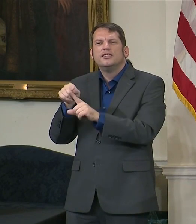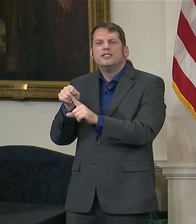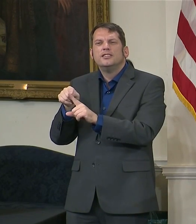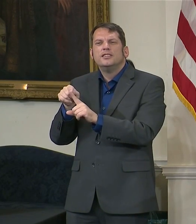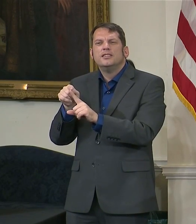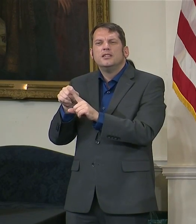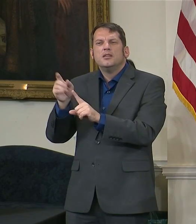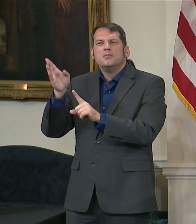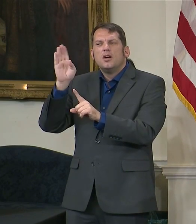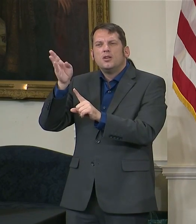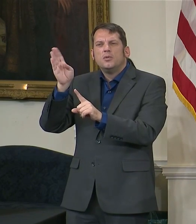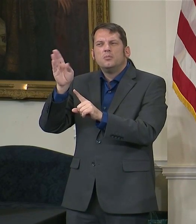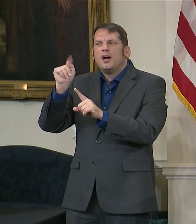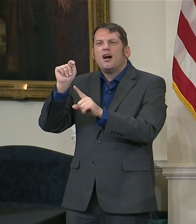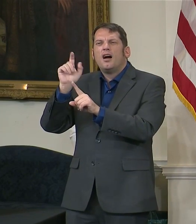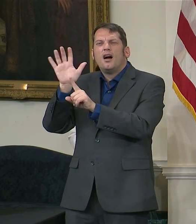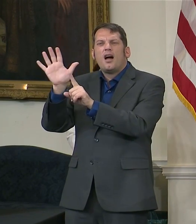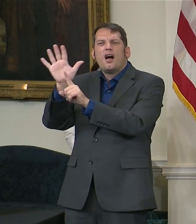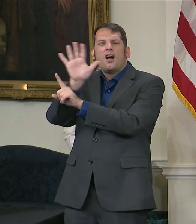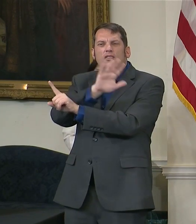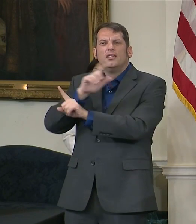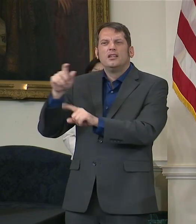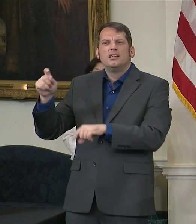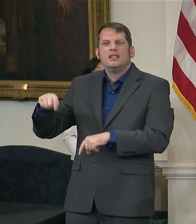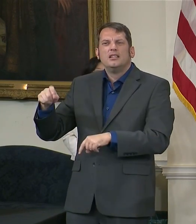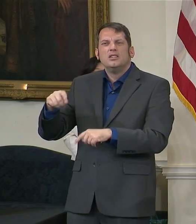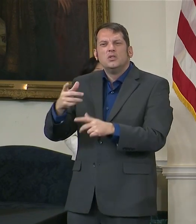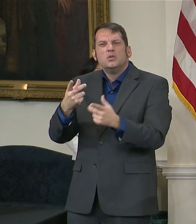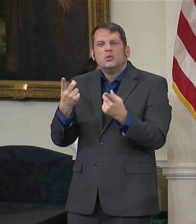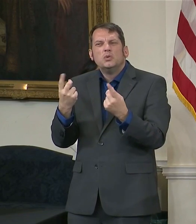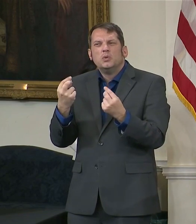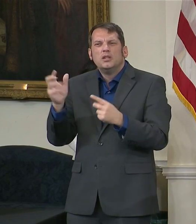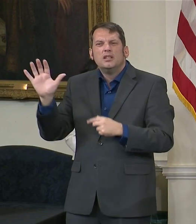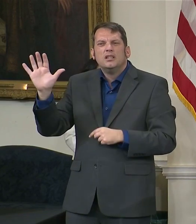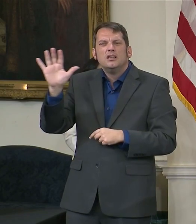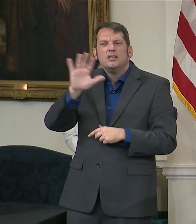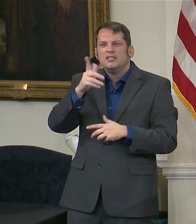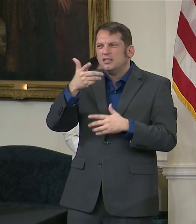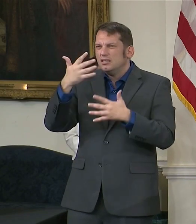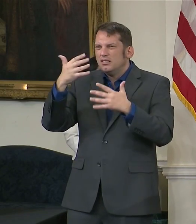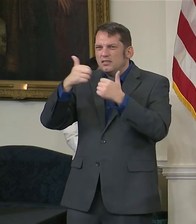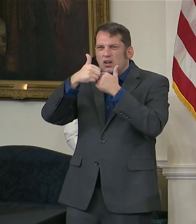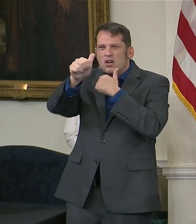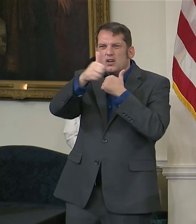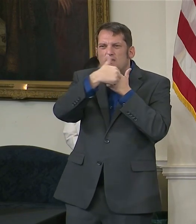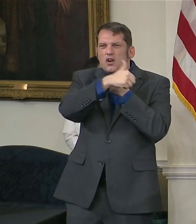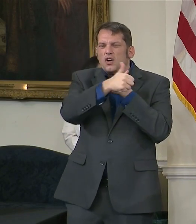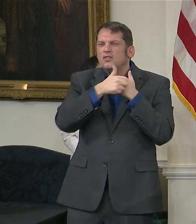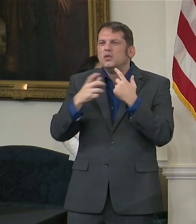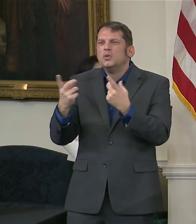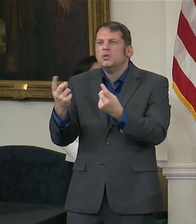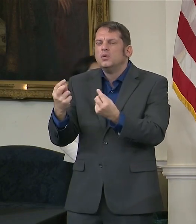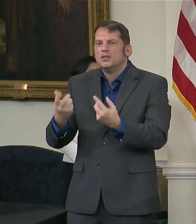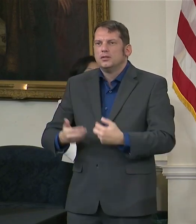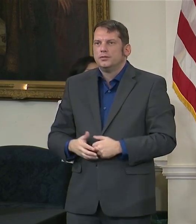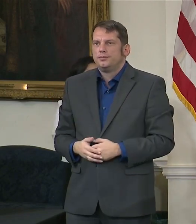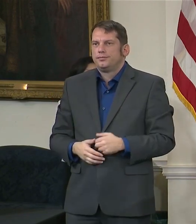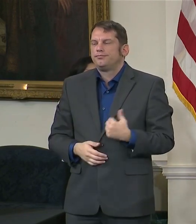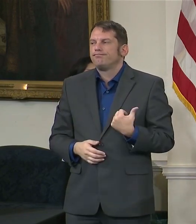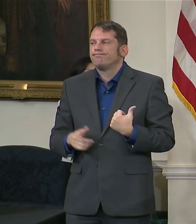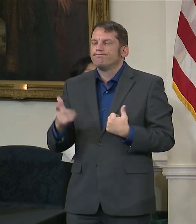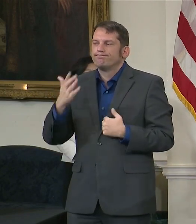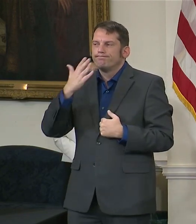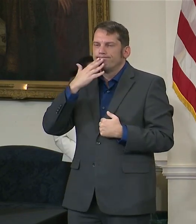geographically separated areas? It's a really good question. In the early fight against this virus, the first wave,